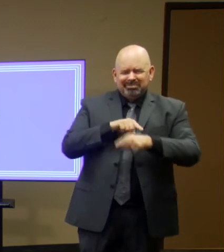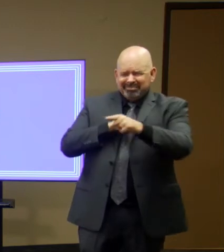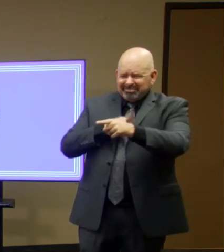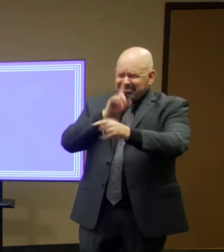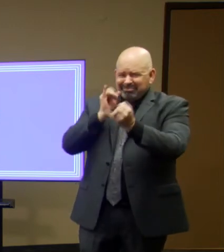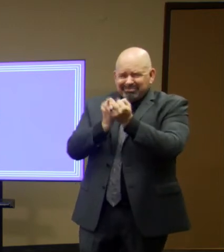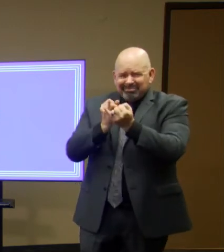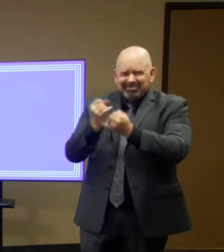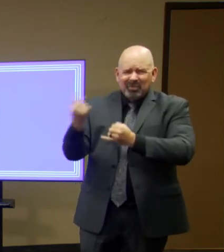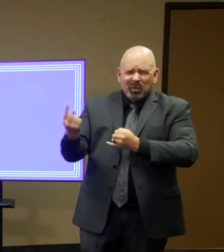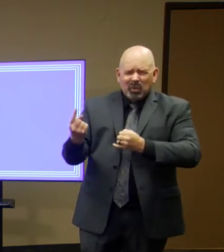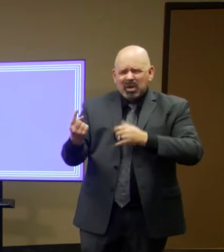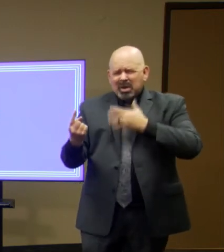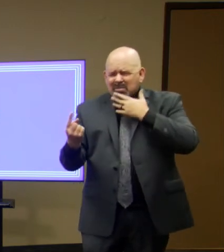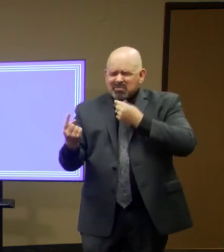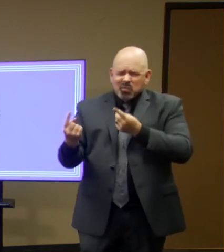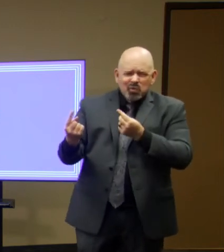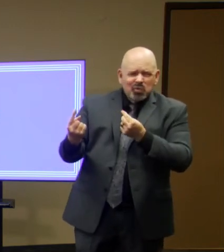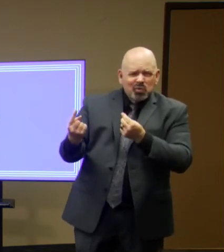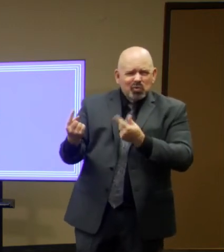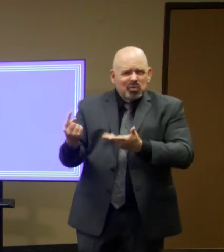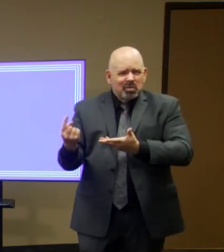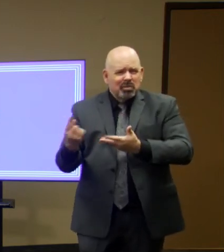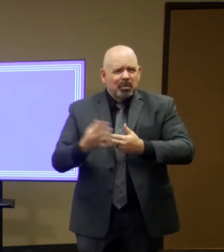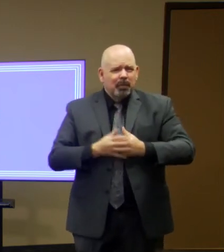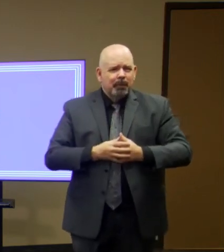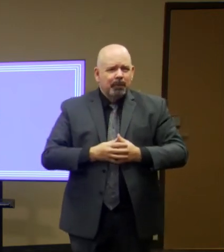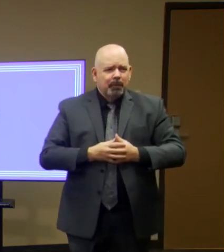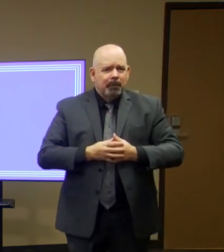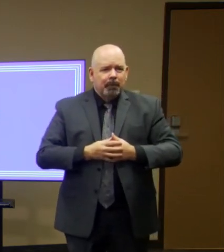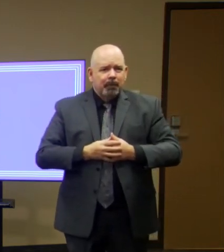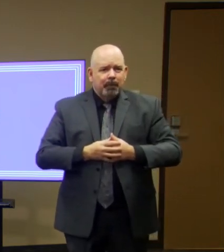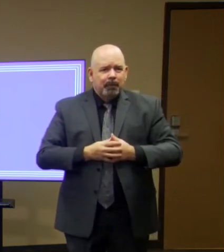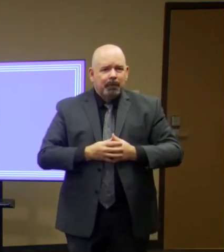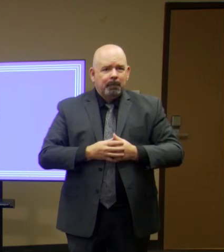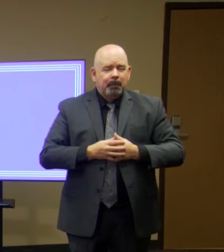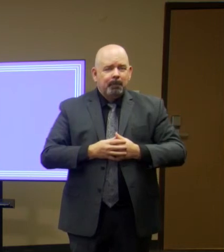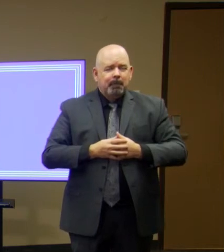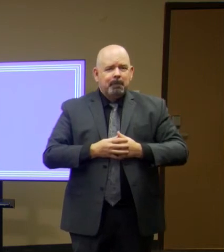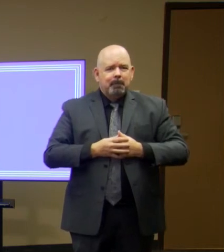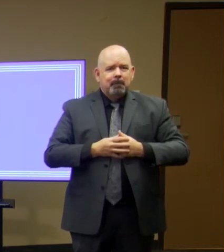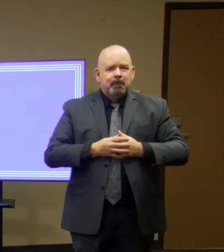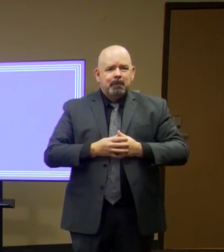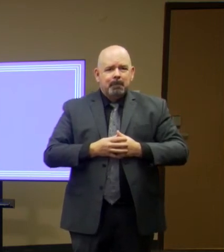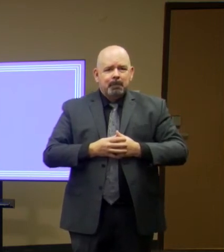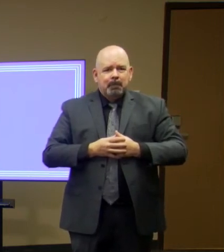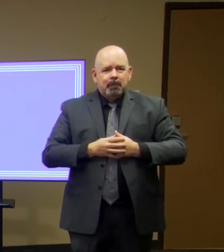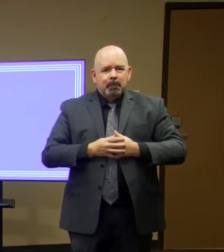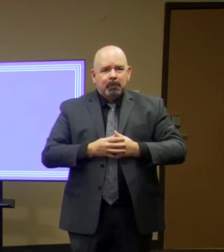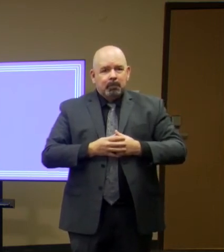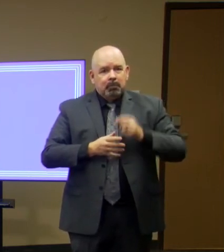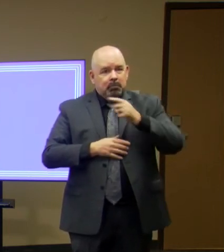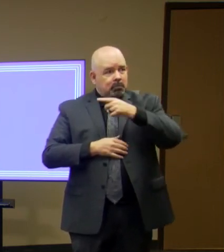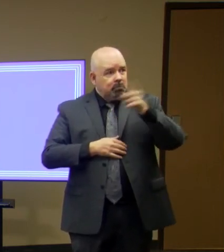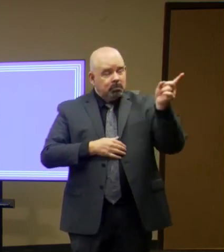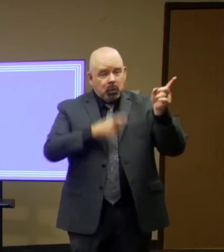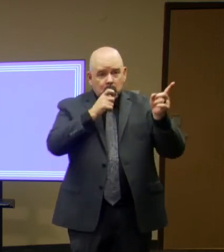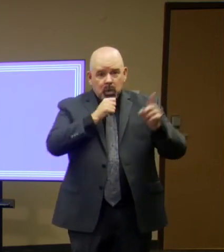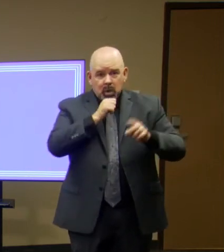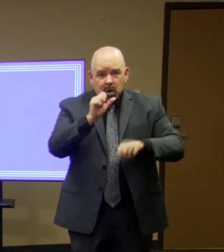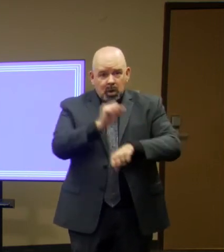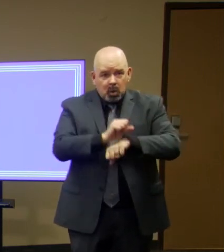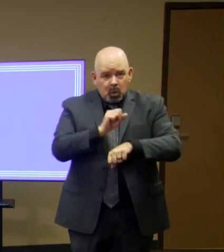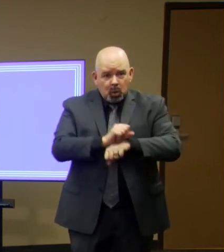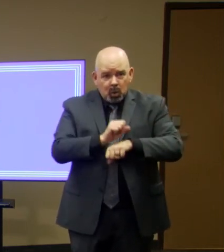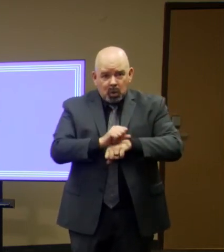it is better for grandma, if she's going to spend it with anybody, to spend it with people who are not working outside the home to the extent possible, who